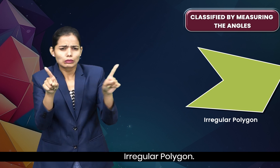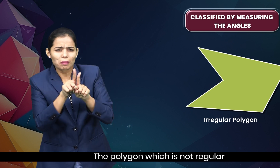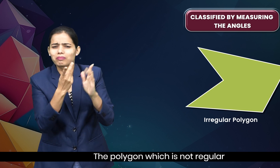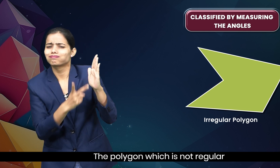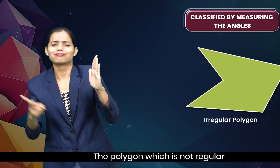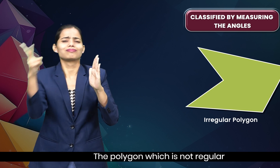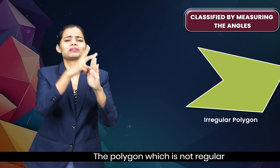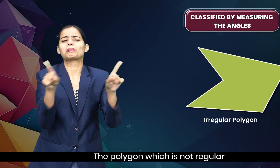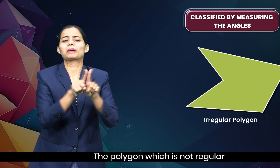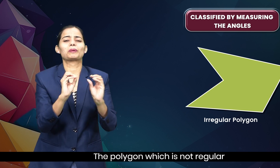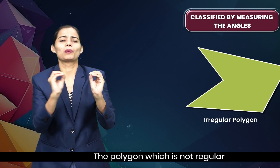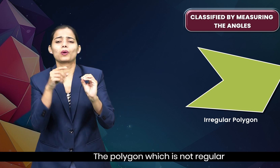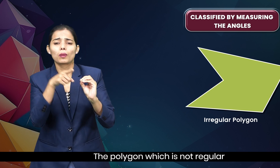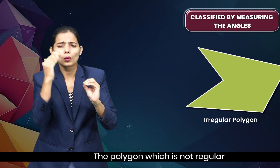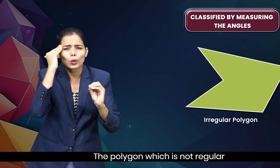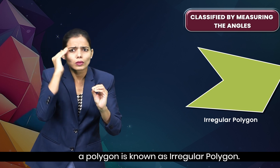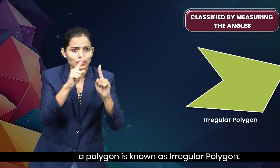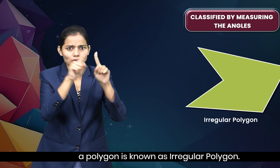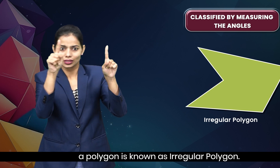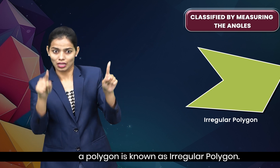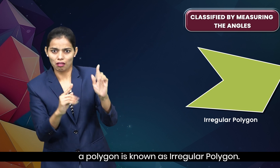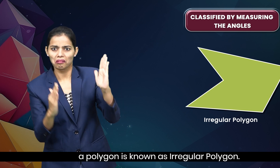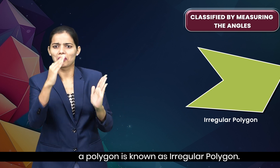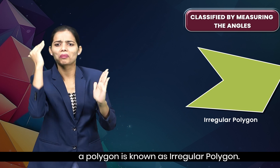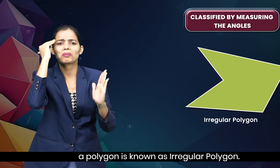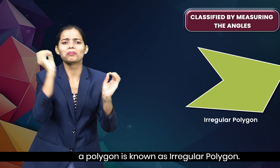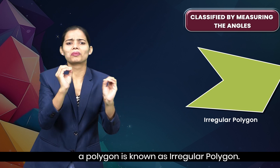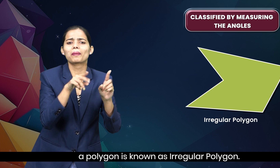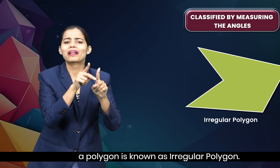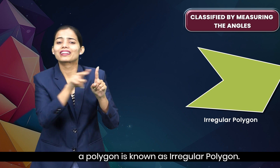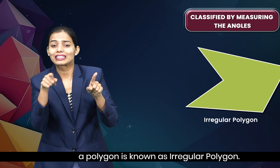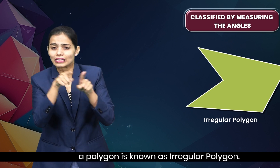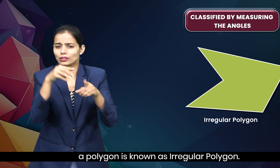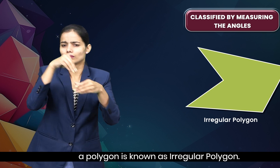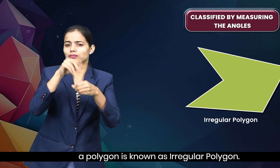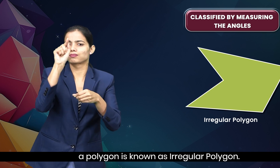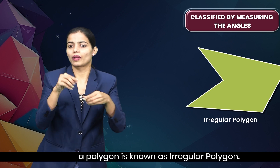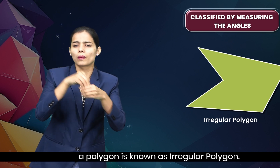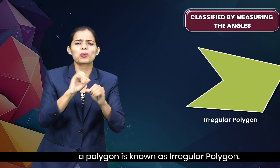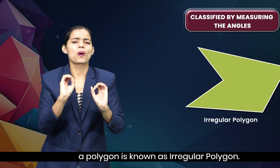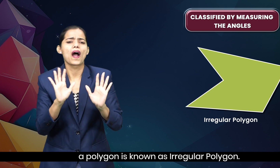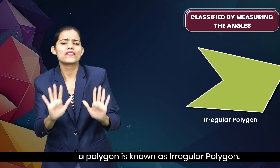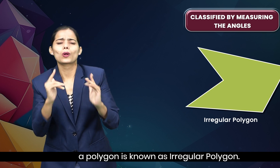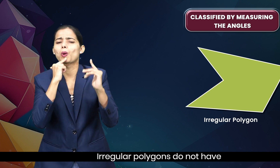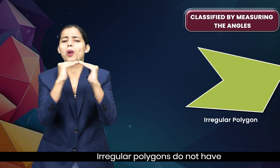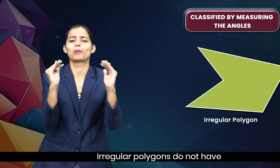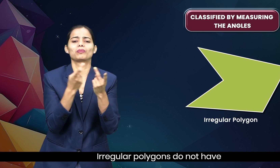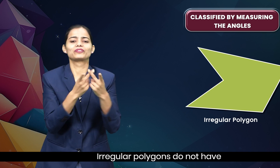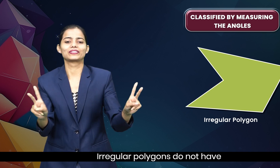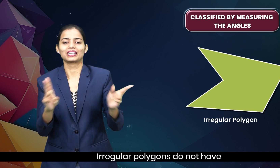The polygon which is not regular a polygon is known as irregular polygon. Irregular